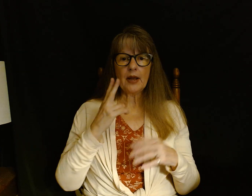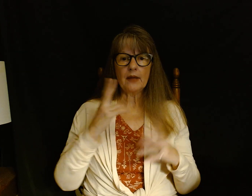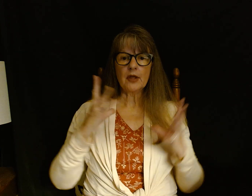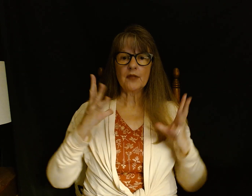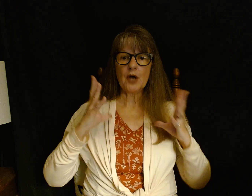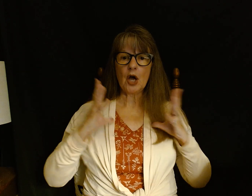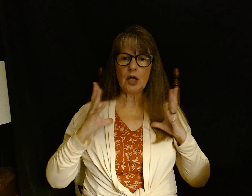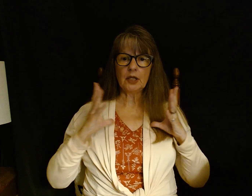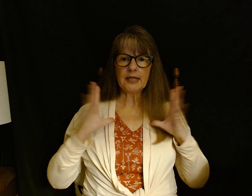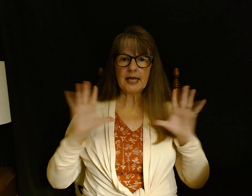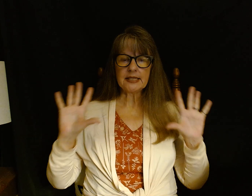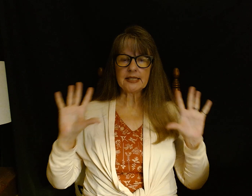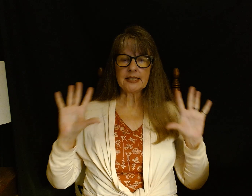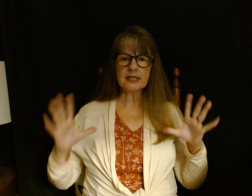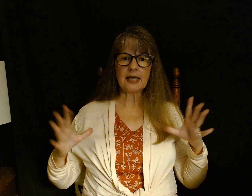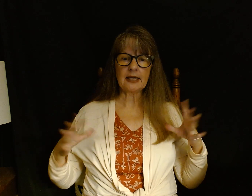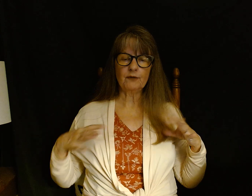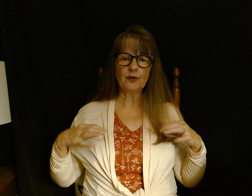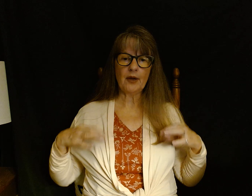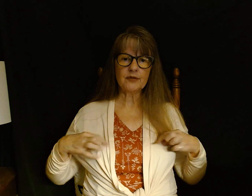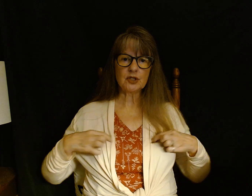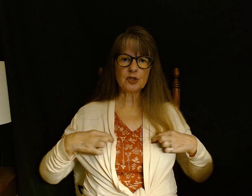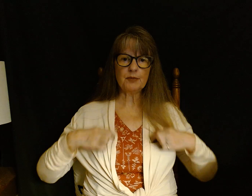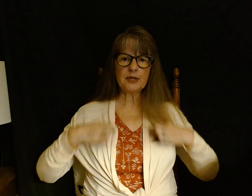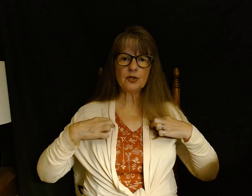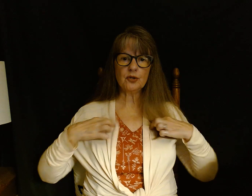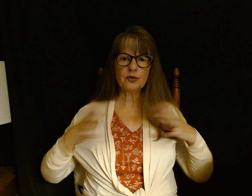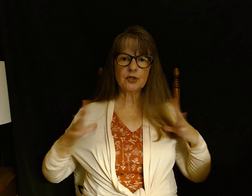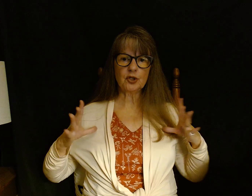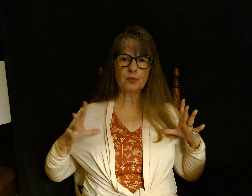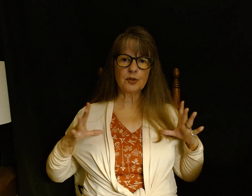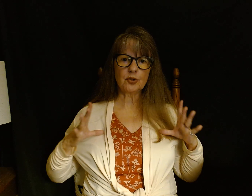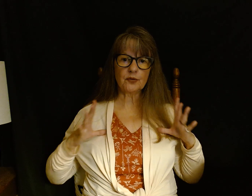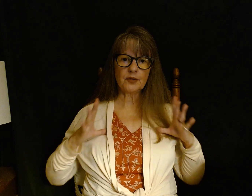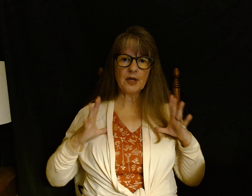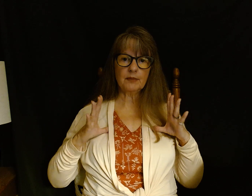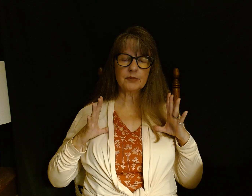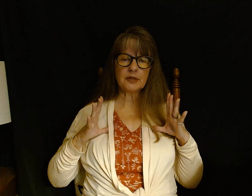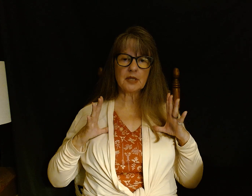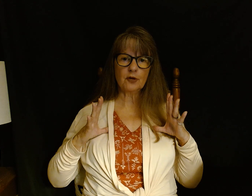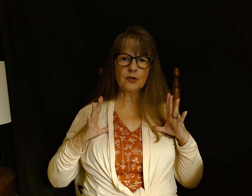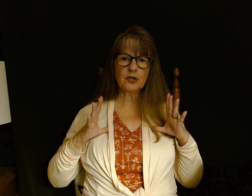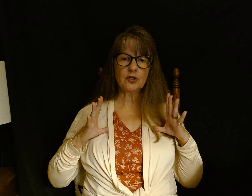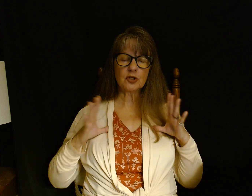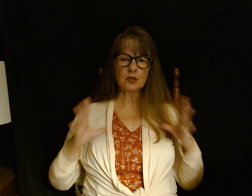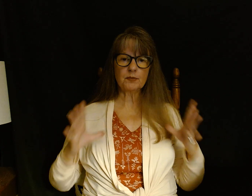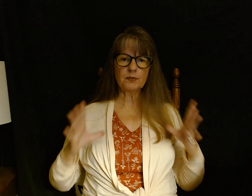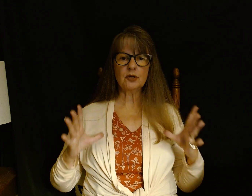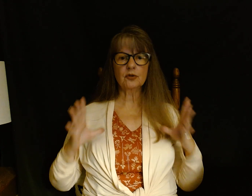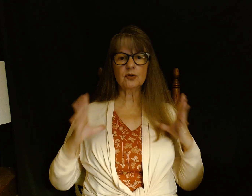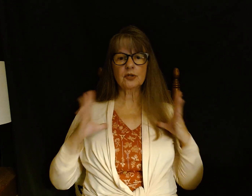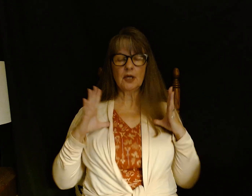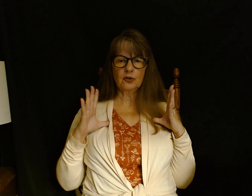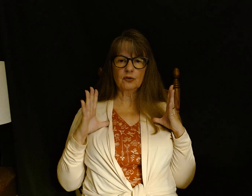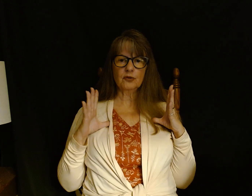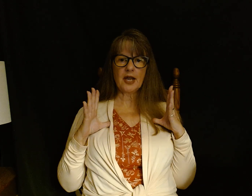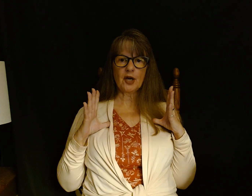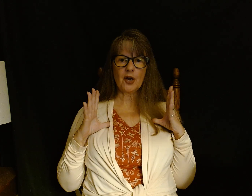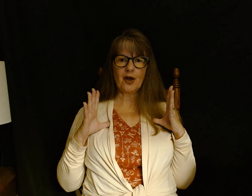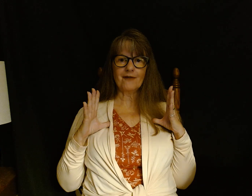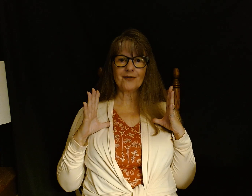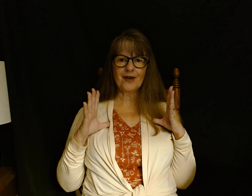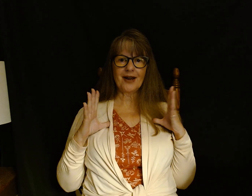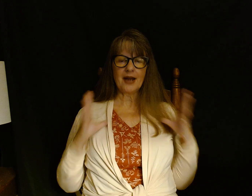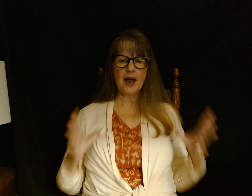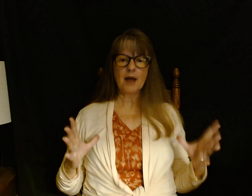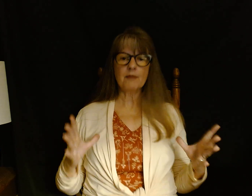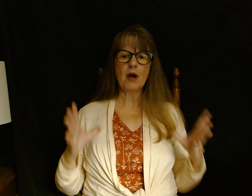the holidays, and this is like if you have suspenders and you put your thumbs underneath the suspenders and you're taking off, right? I'm